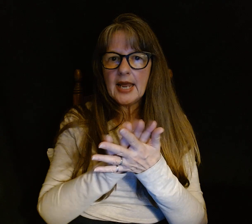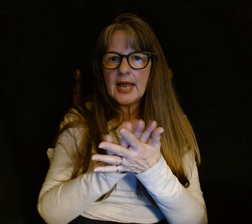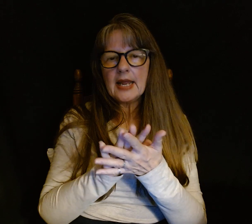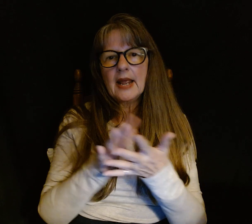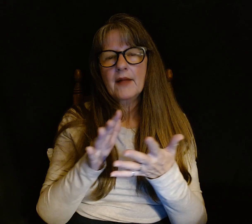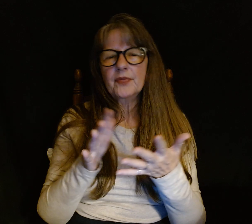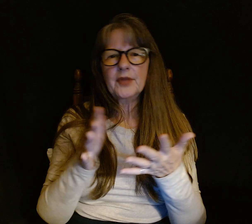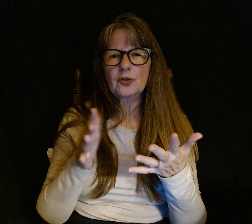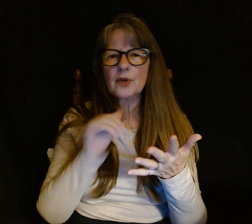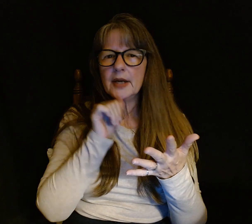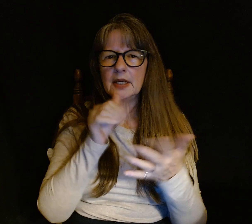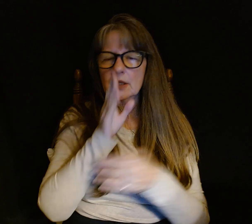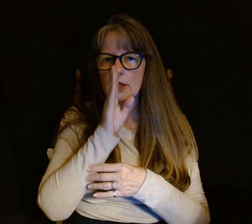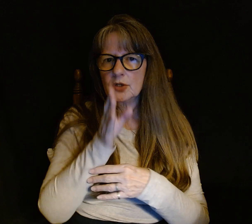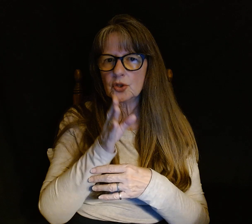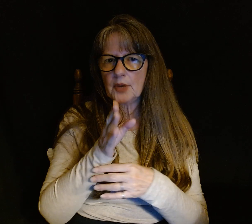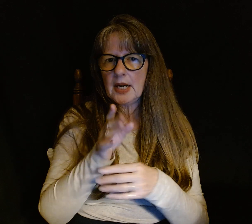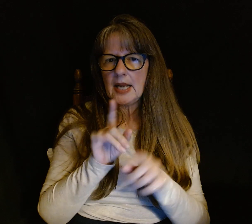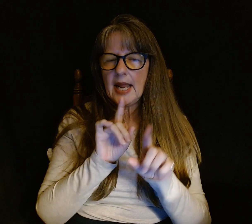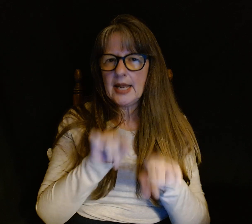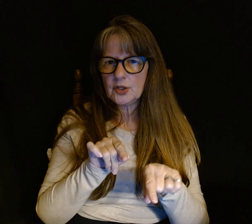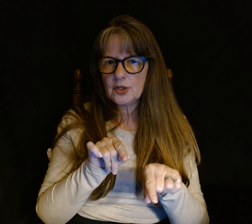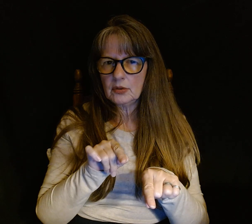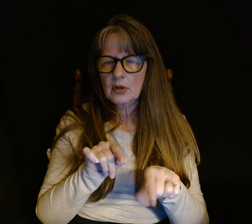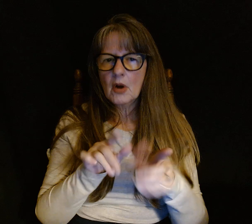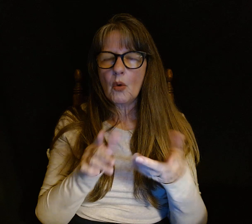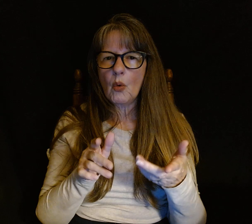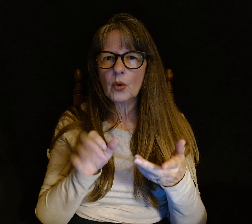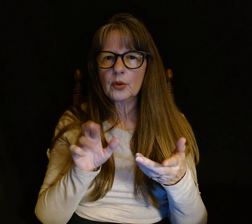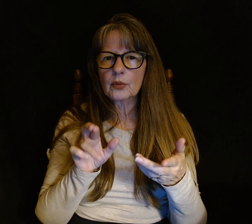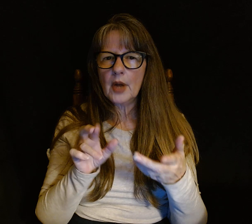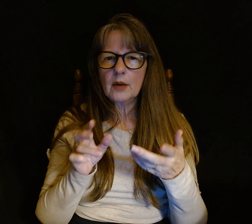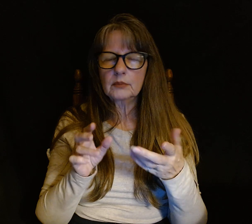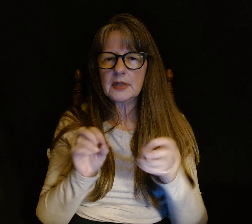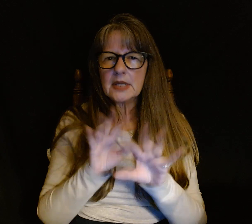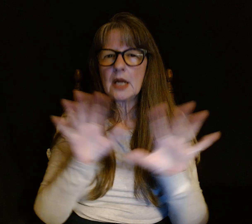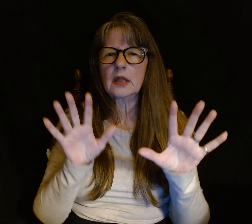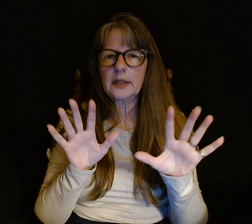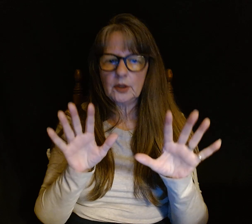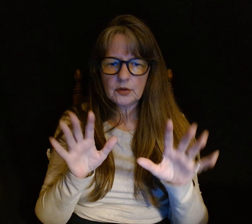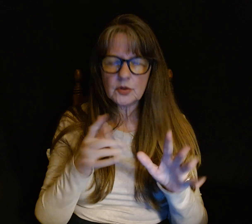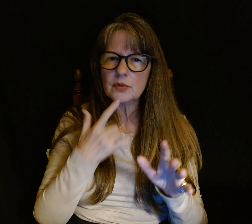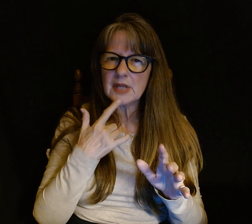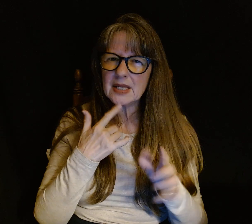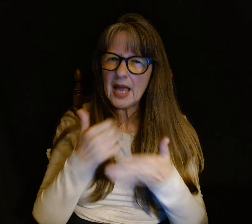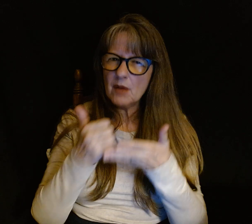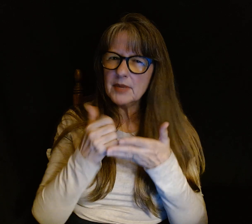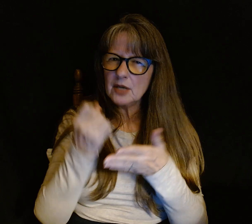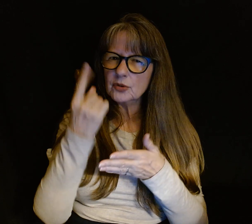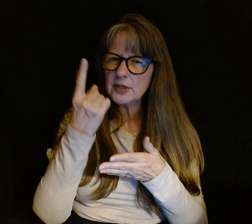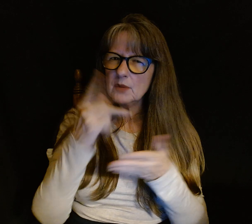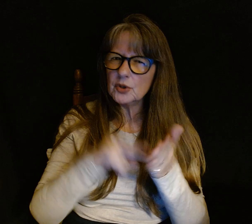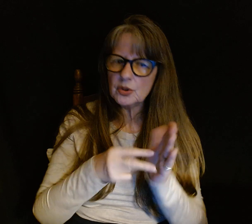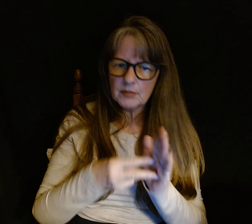vague, then you're not getting a straight answer, or it's not clear. So say, help me understand what you